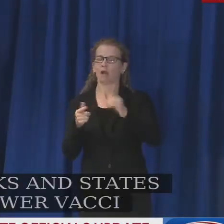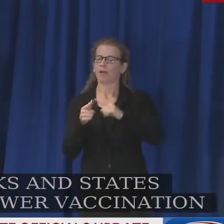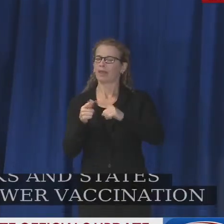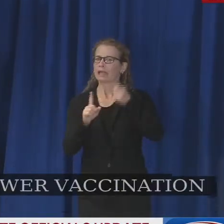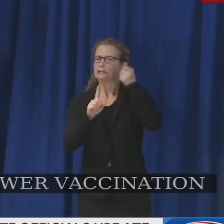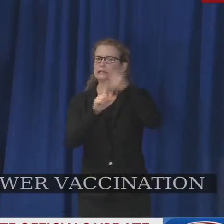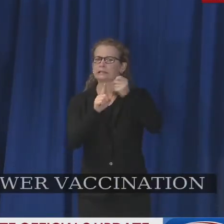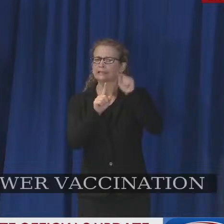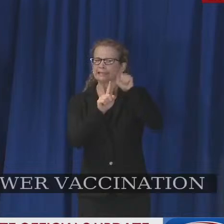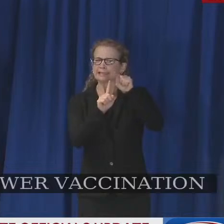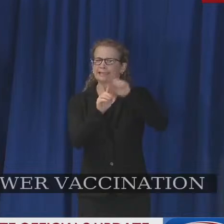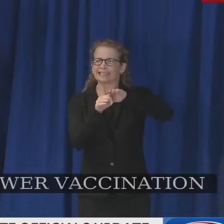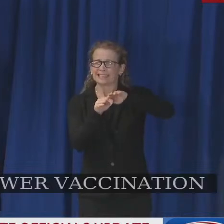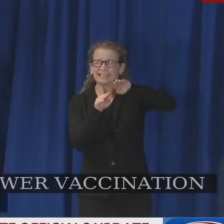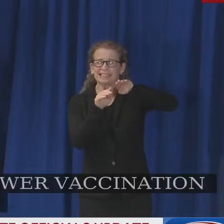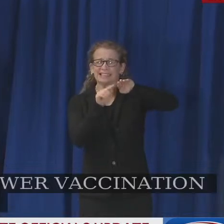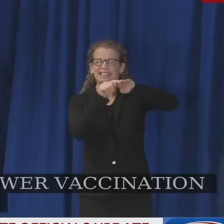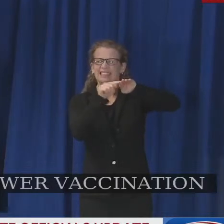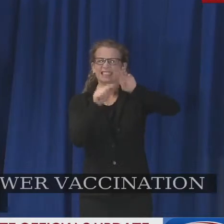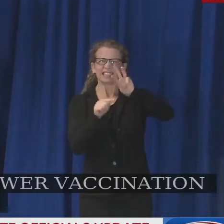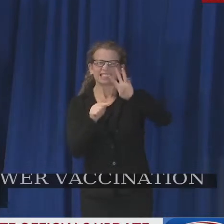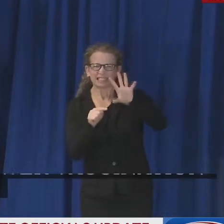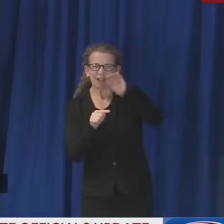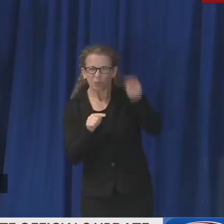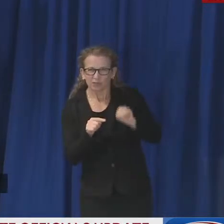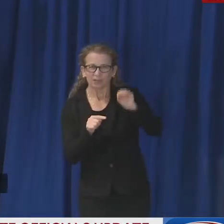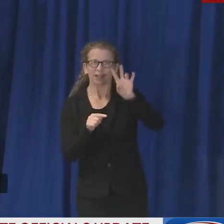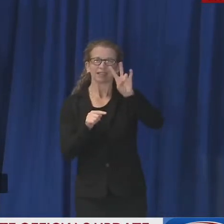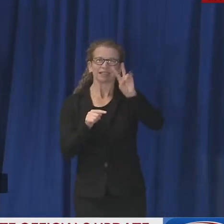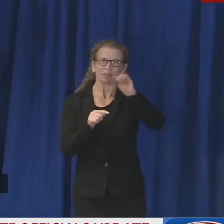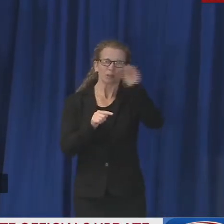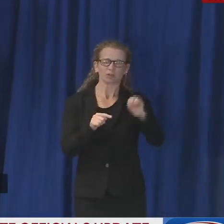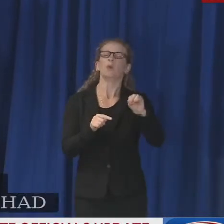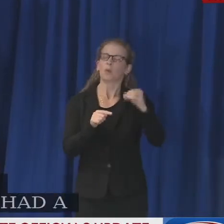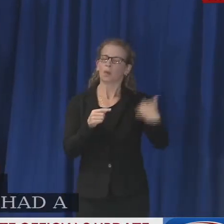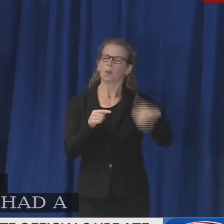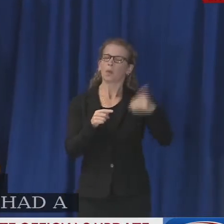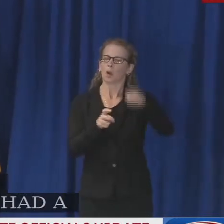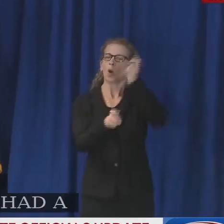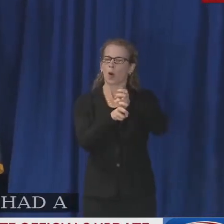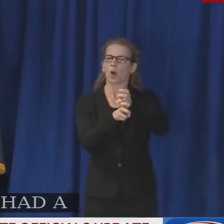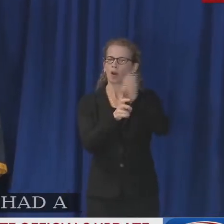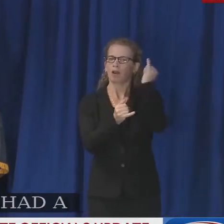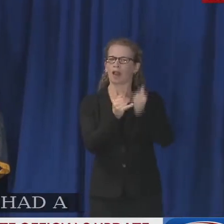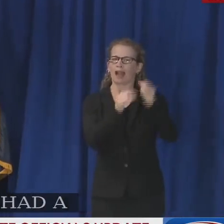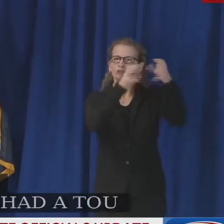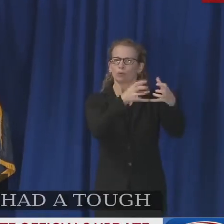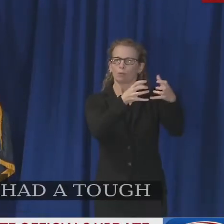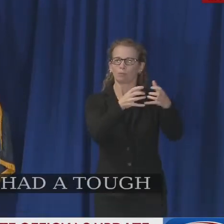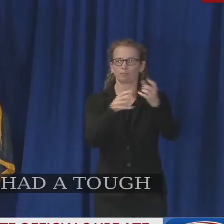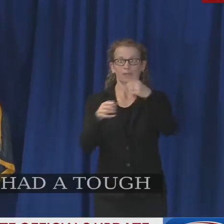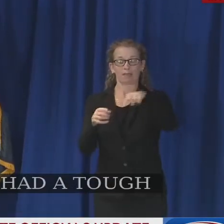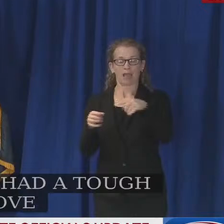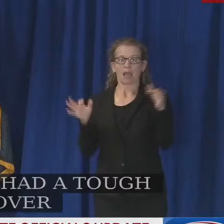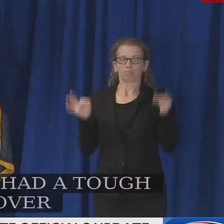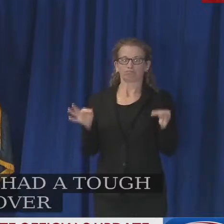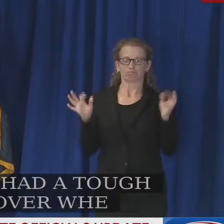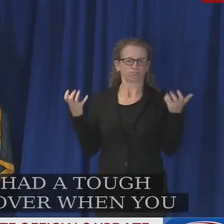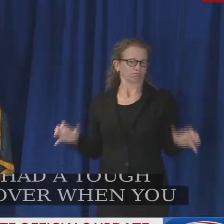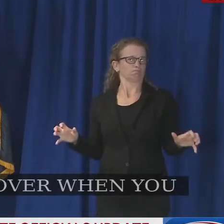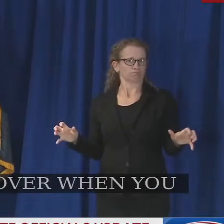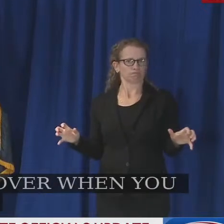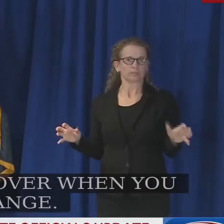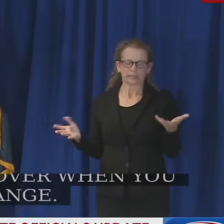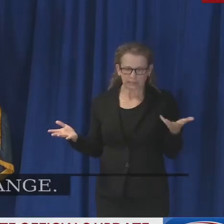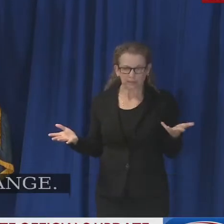threshold to get over when you get past the 65-70% range. That last 30% of folks, it's, you know, they're making a decision for themselves and their families, and